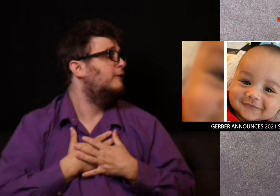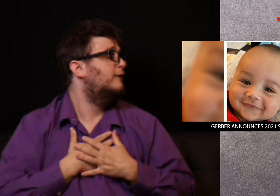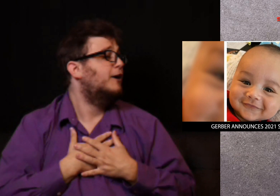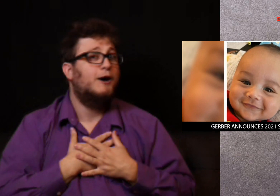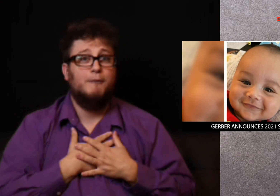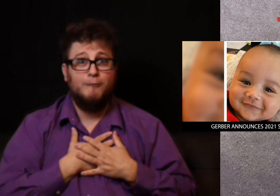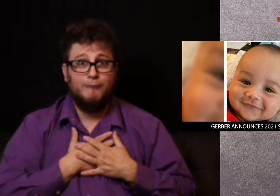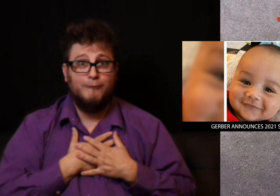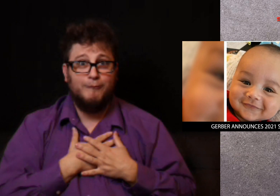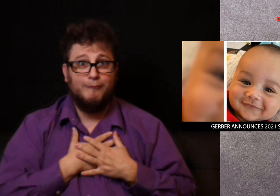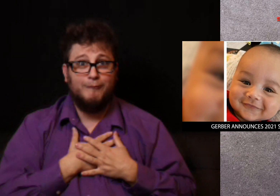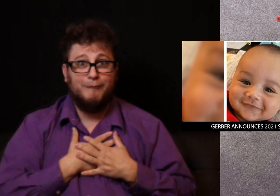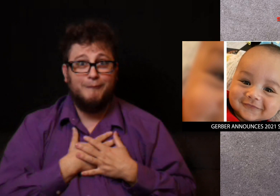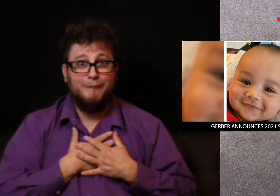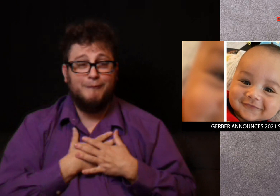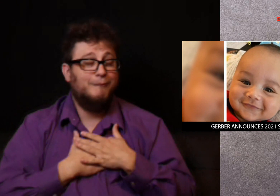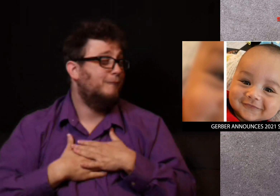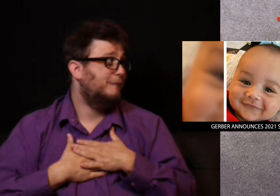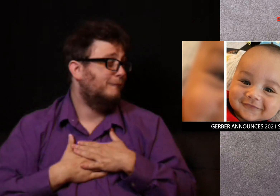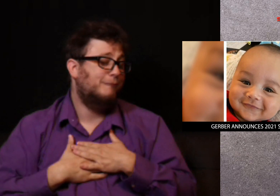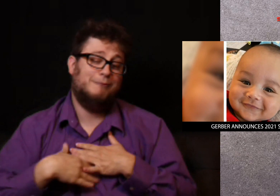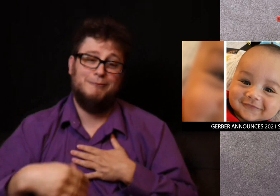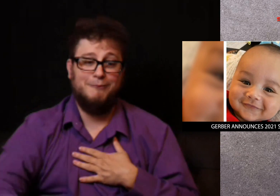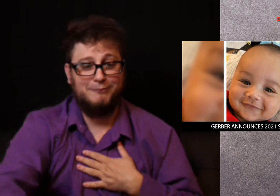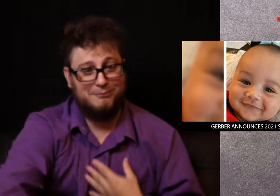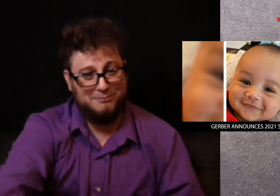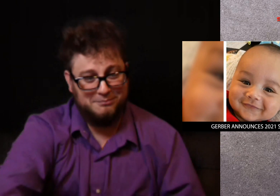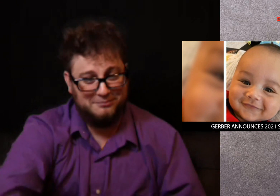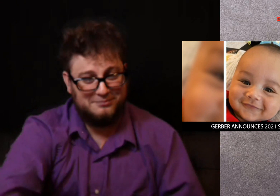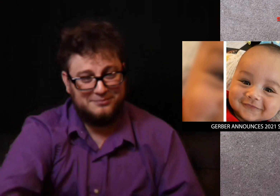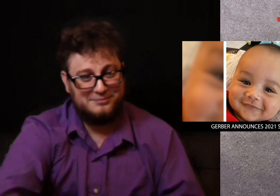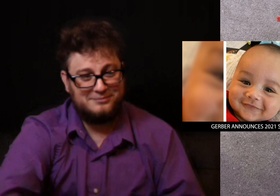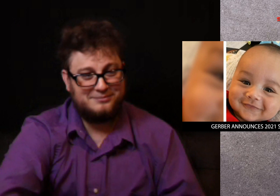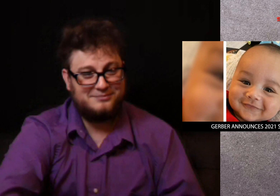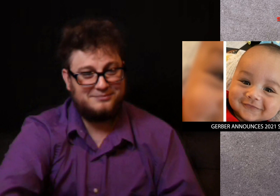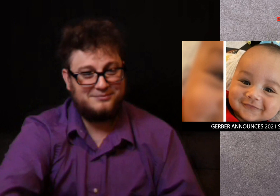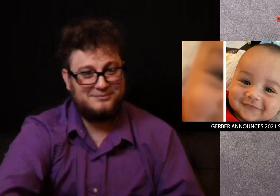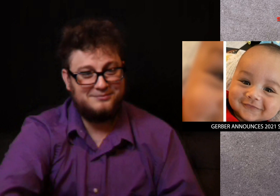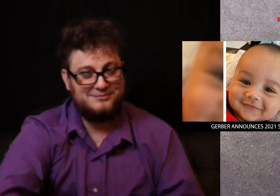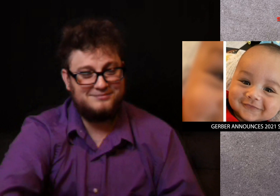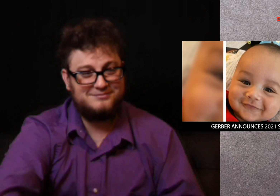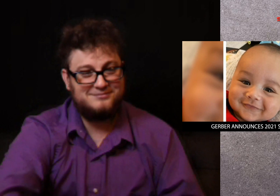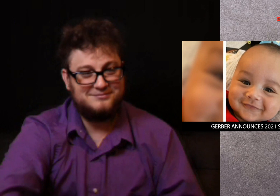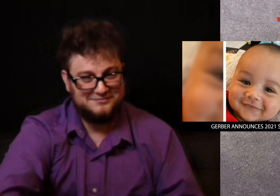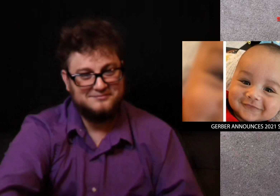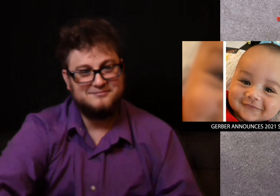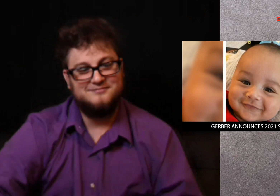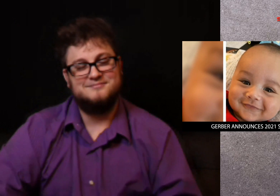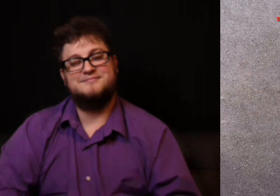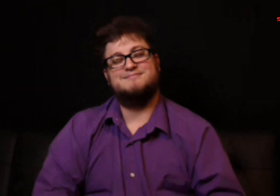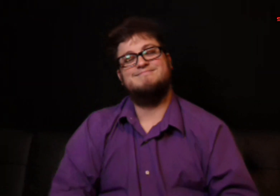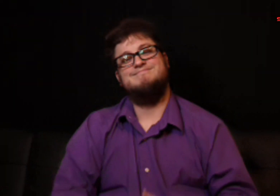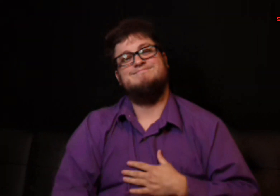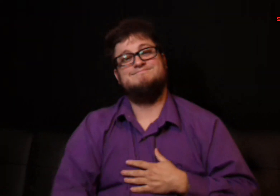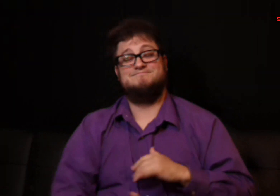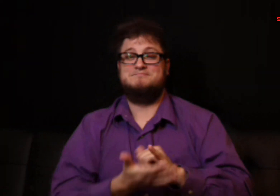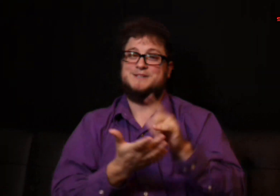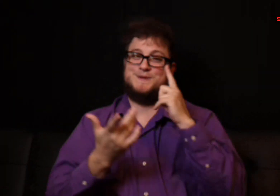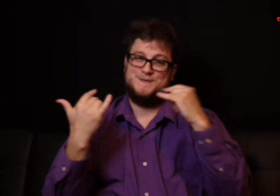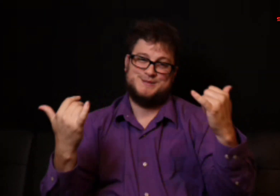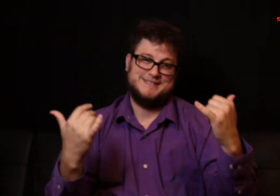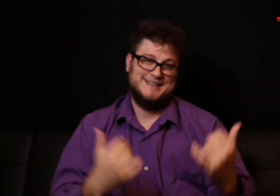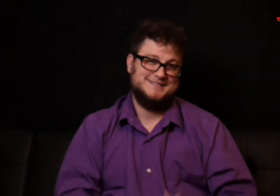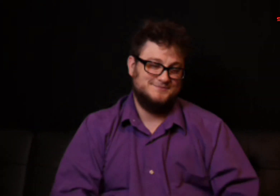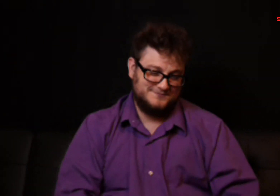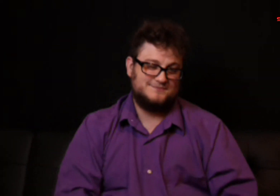that's